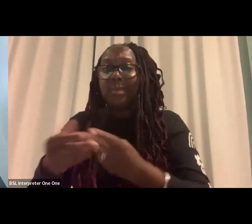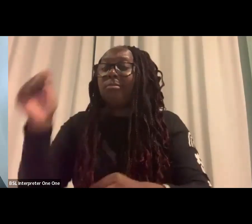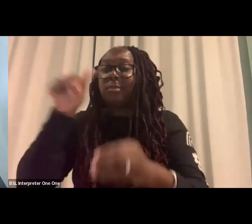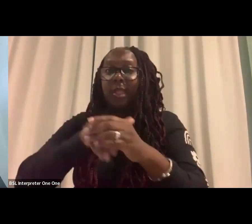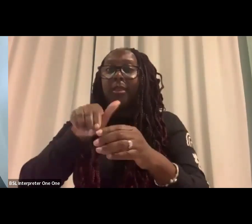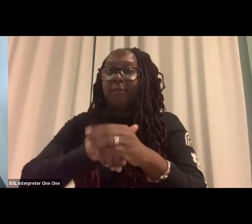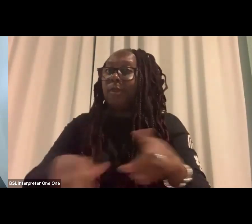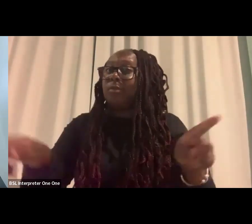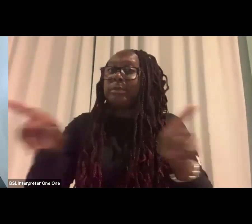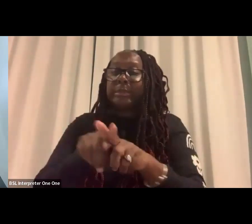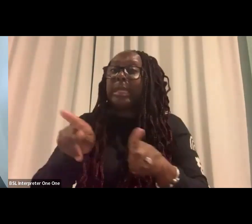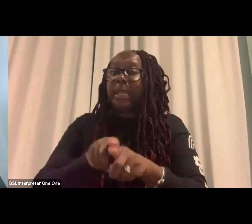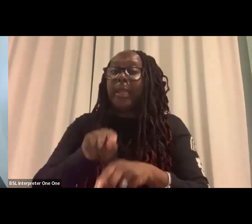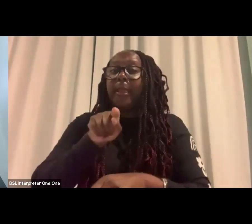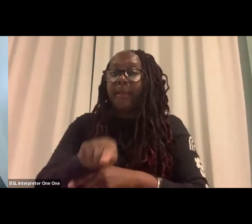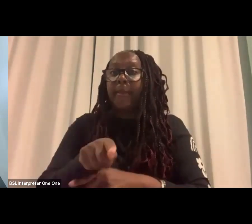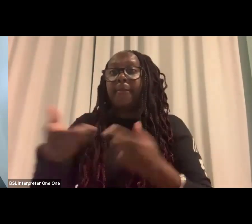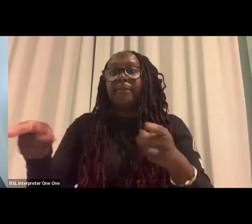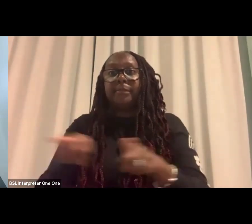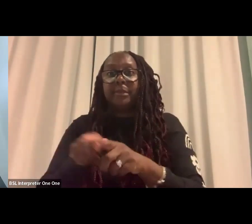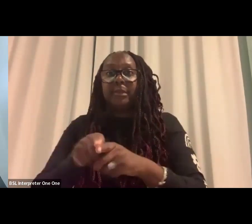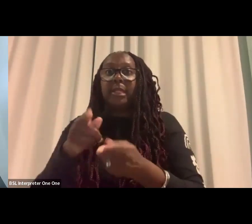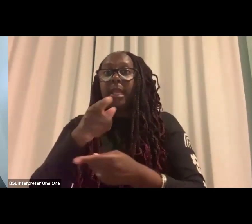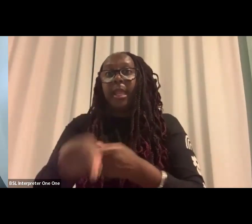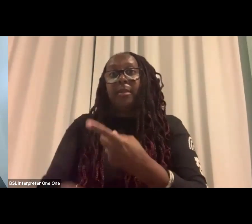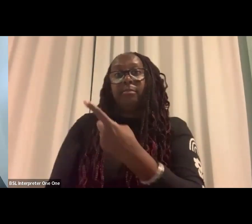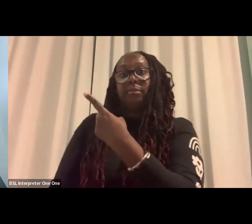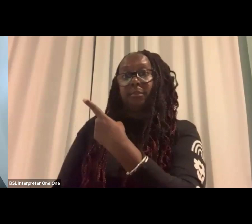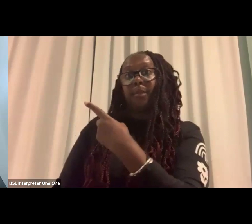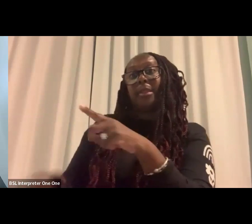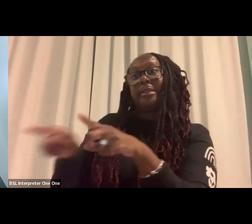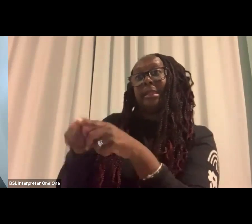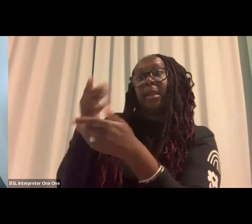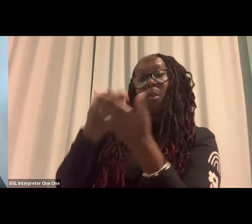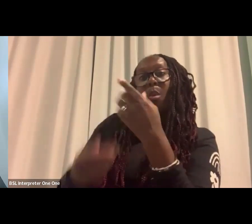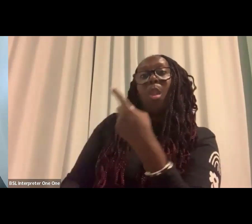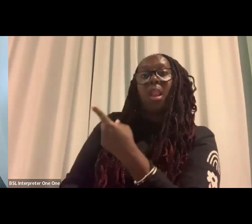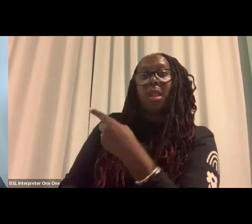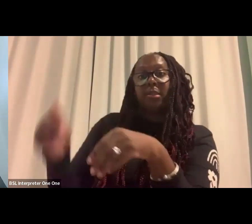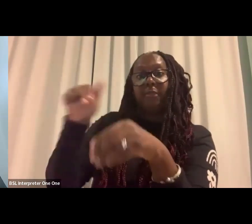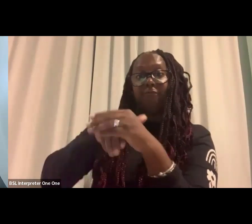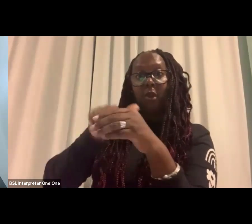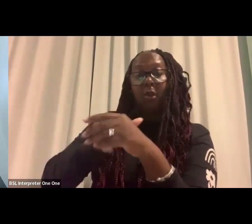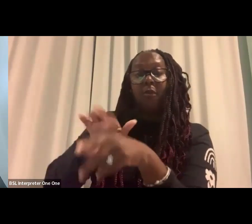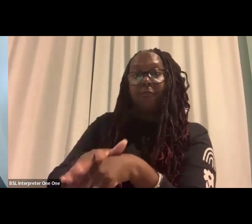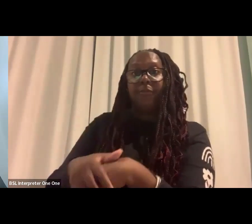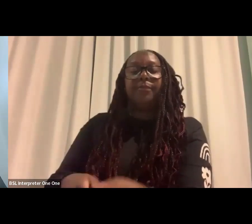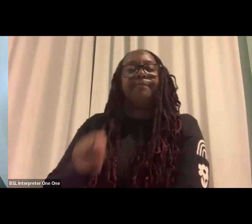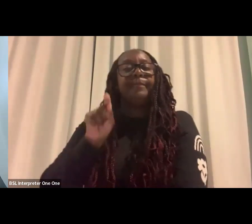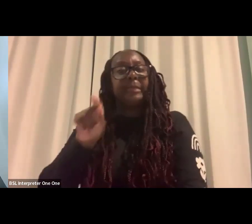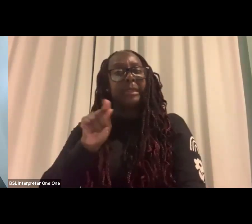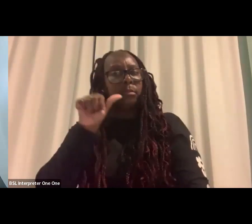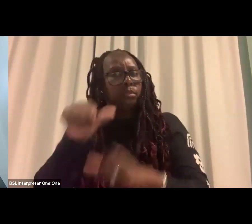of general focal persons, environment representatives, and other key stakeholders. And in our process